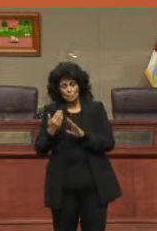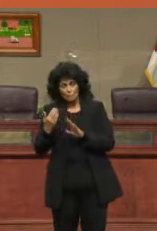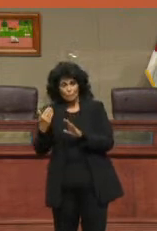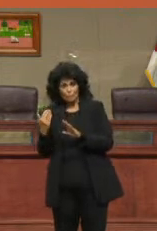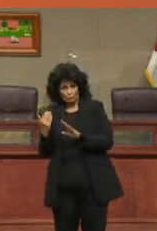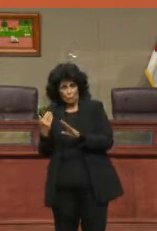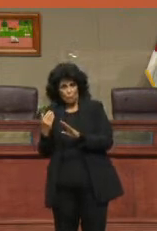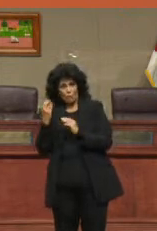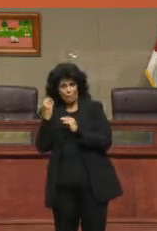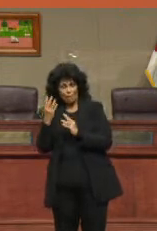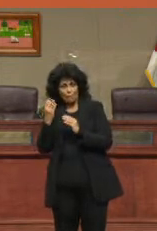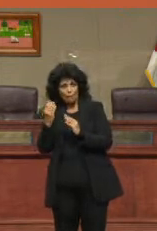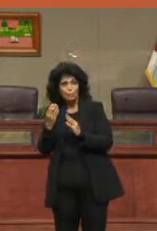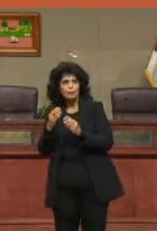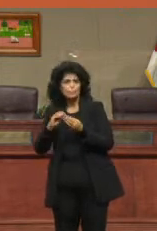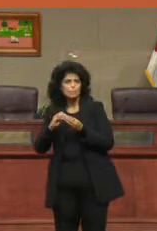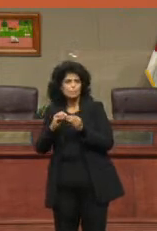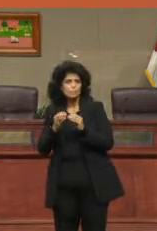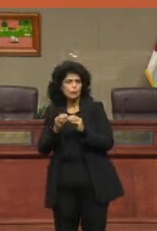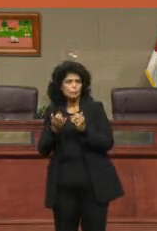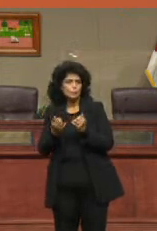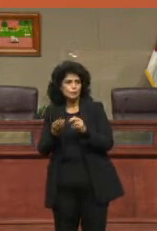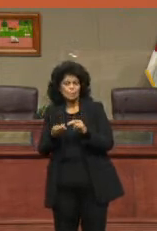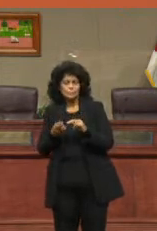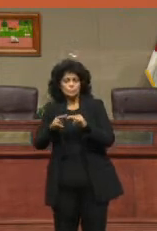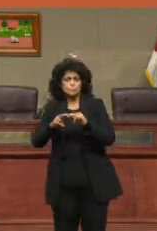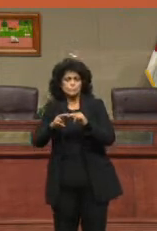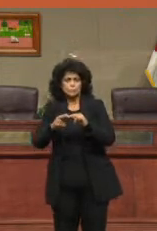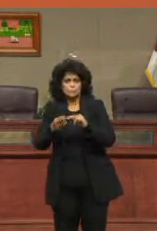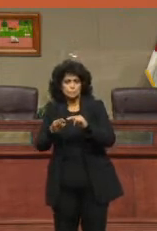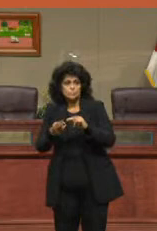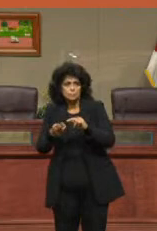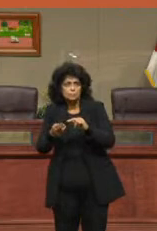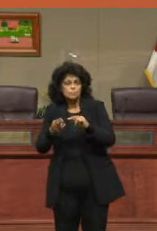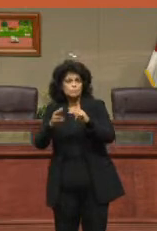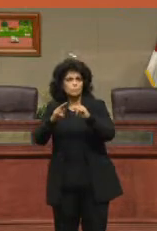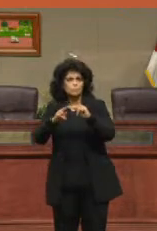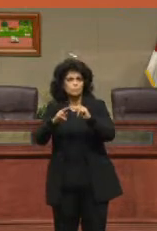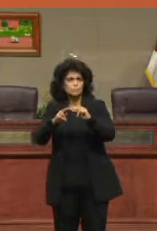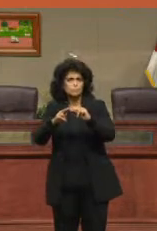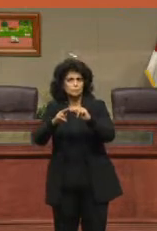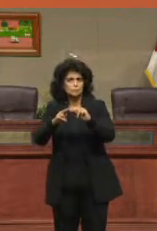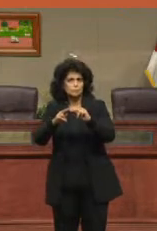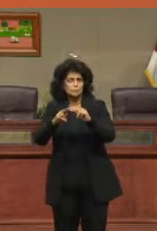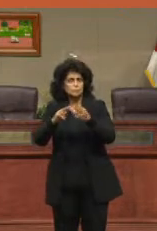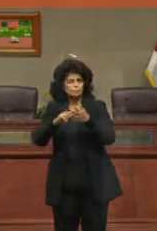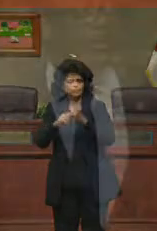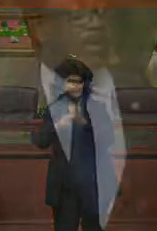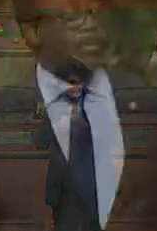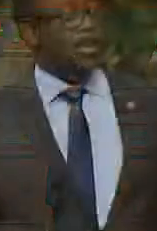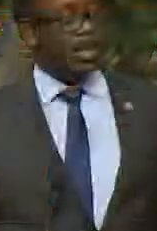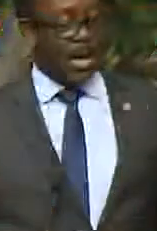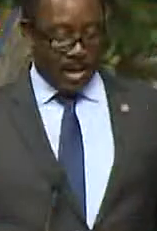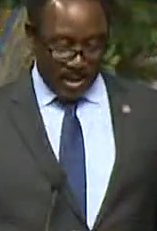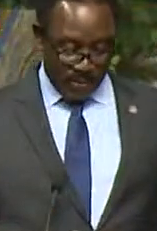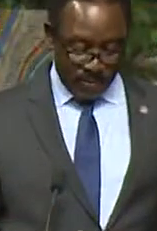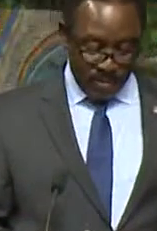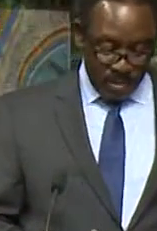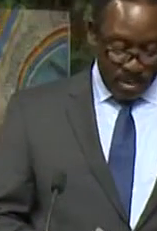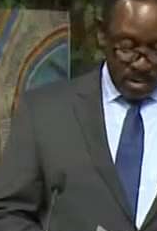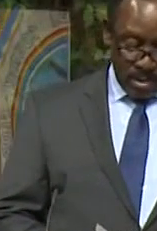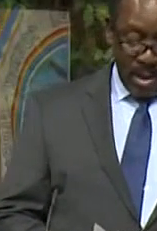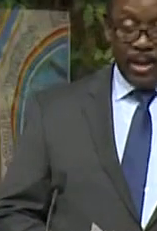you updates within the last couple of weeks. Again, that reminds us that the virus continues to be